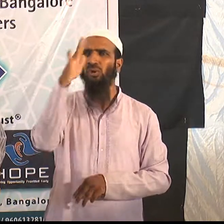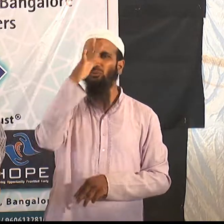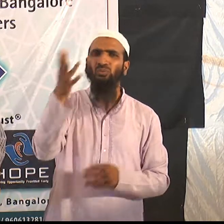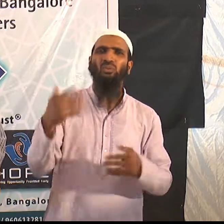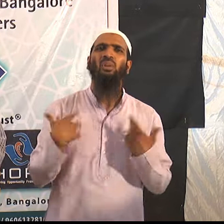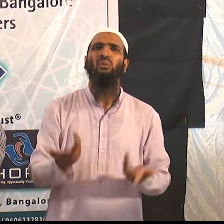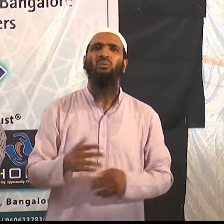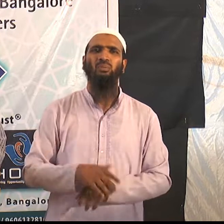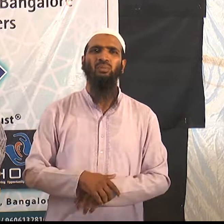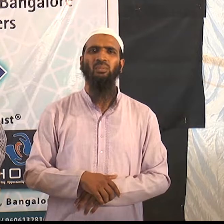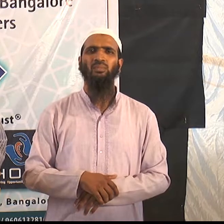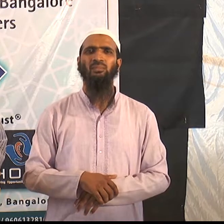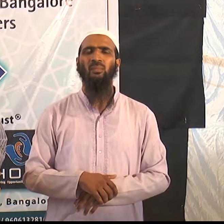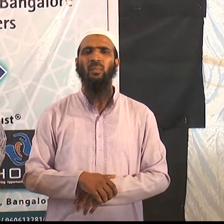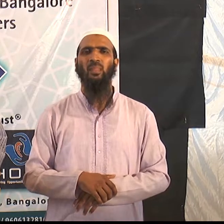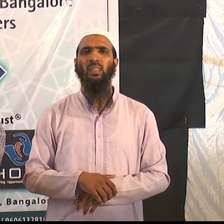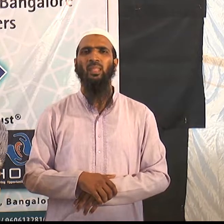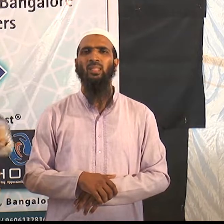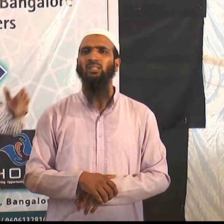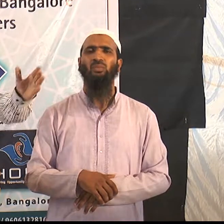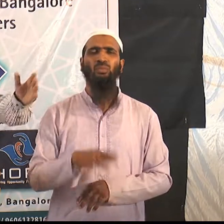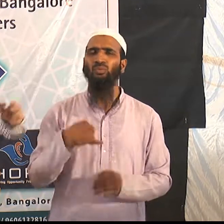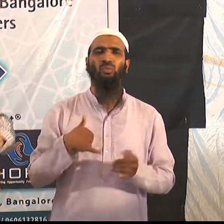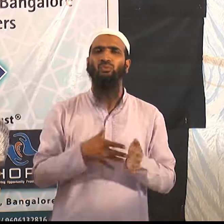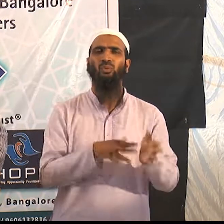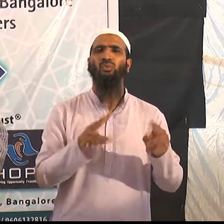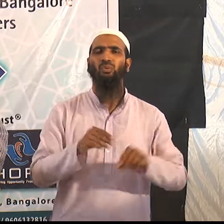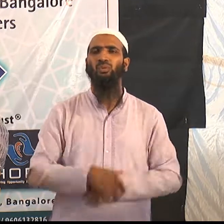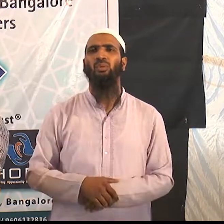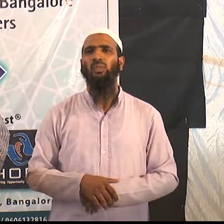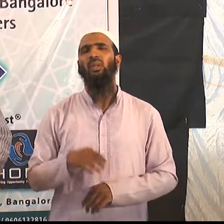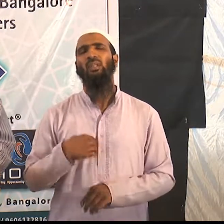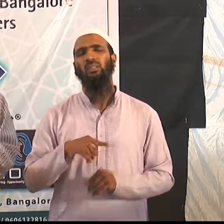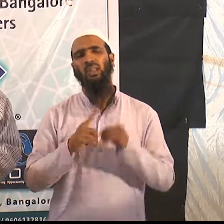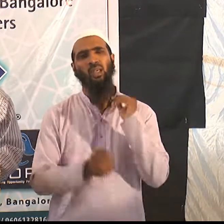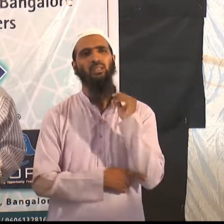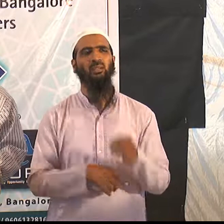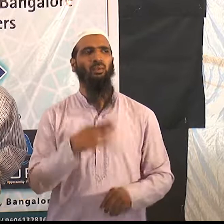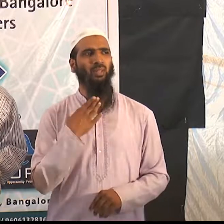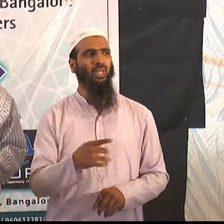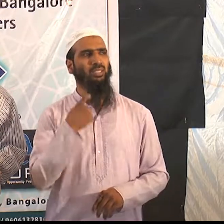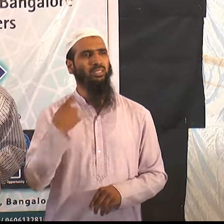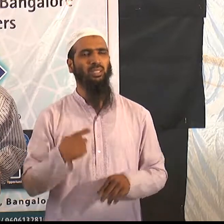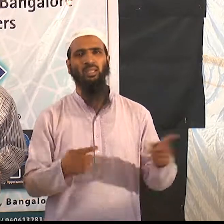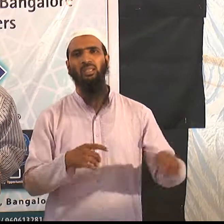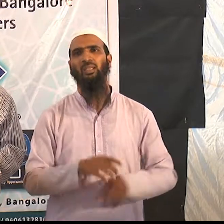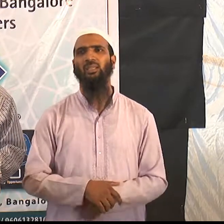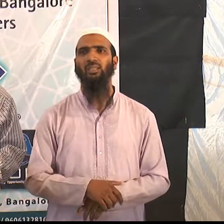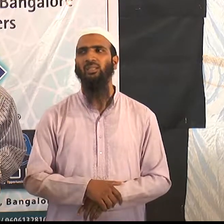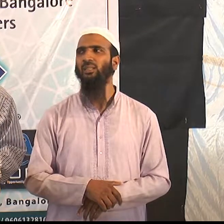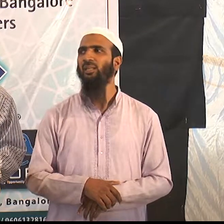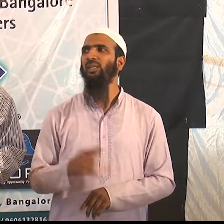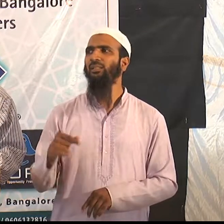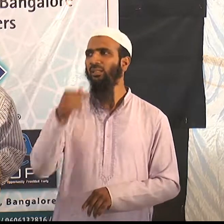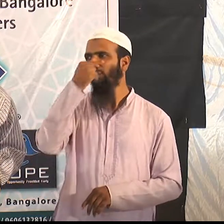Janab, with these few words, I want to thank Mr. Shakir for inviting me, for my brother Firoz here,